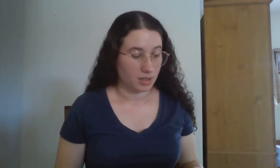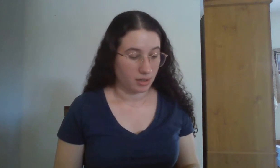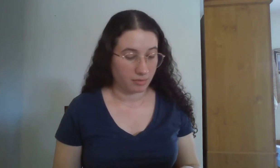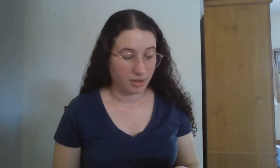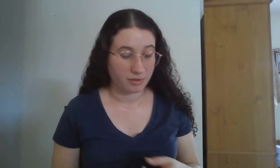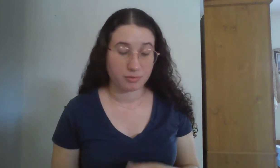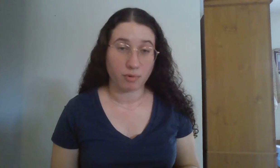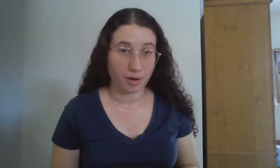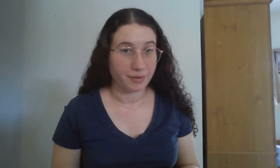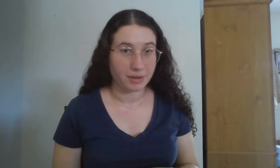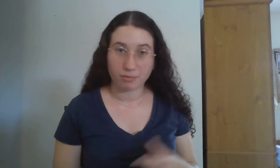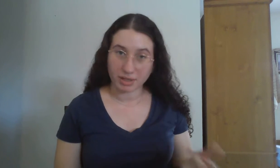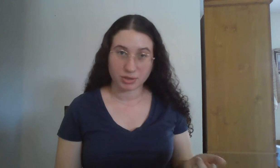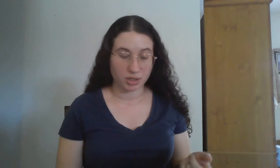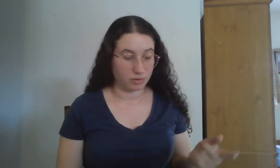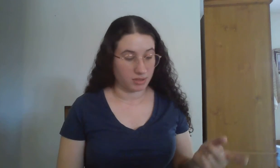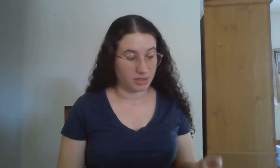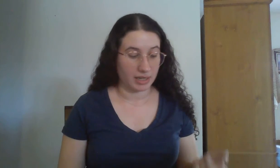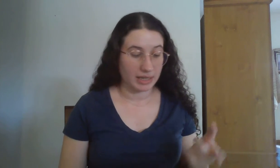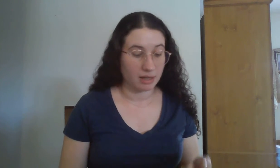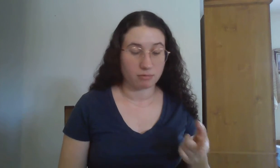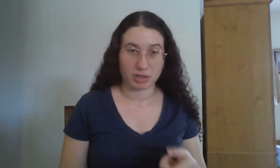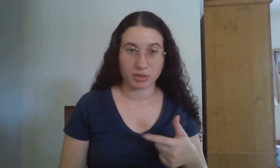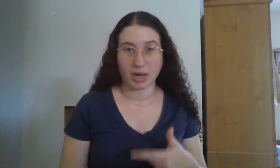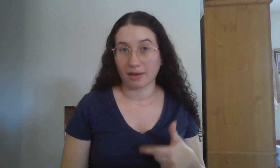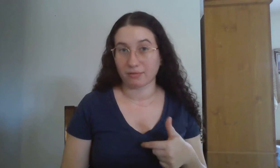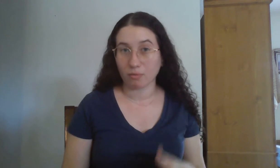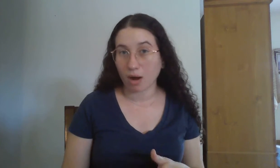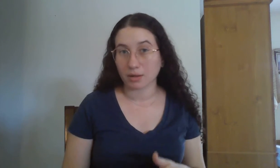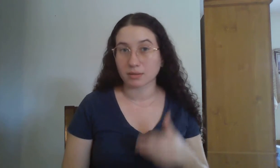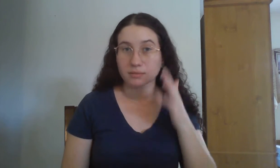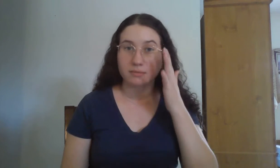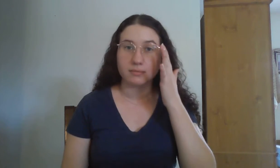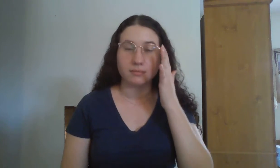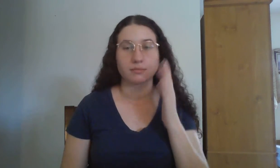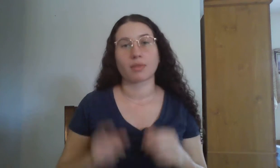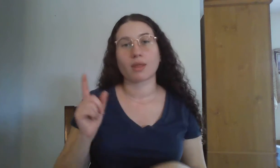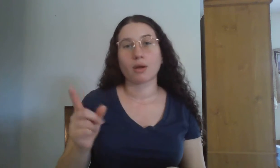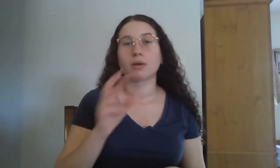Another one, there is water in the restaurant. You would sign it restaurant have water.